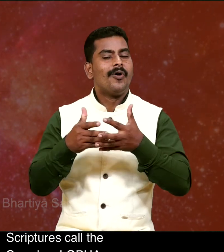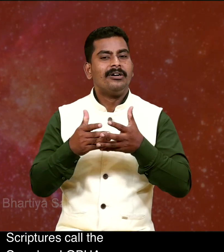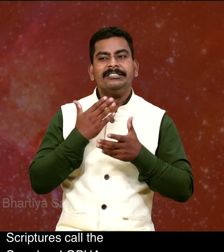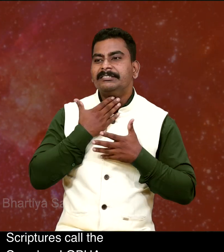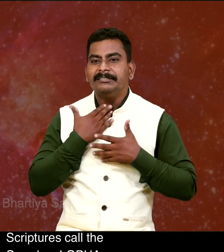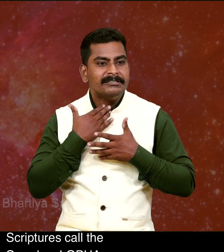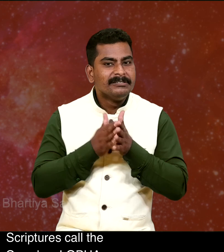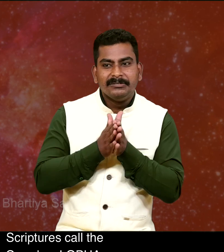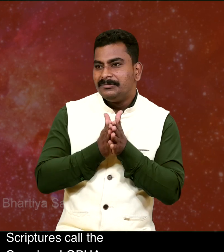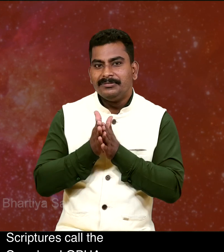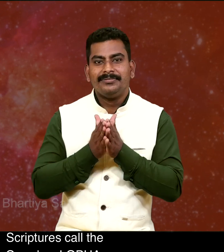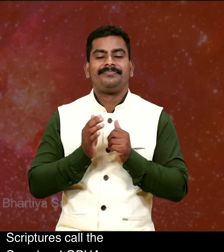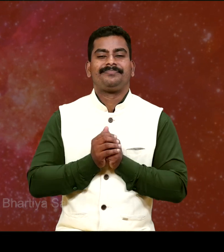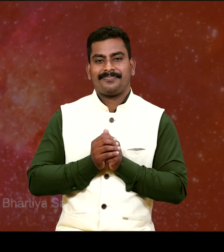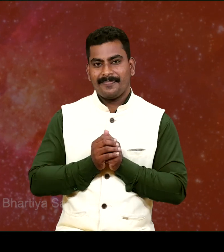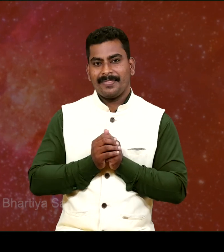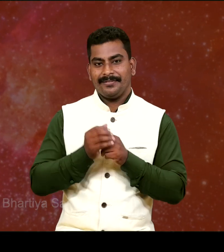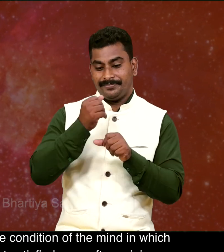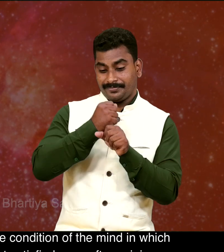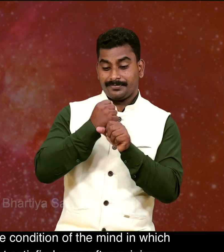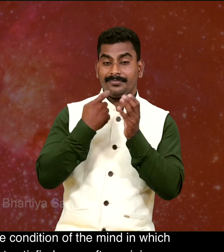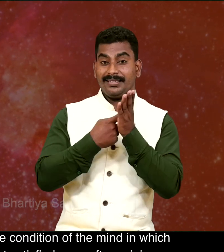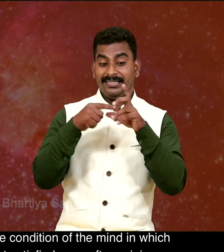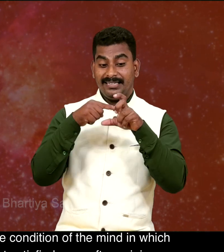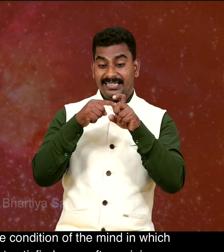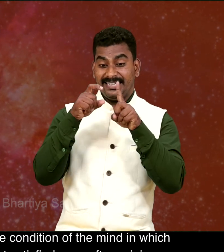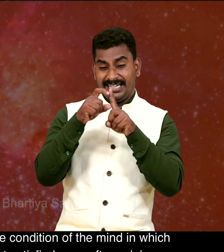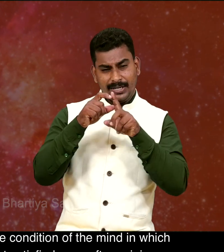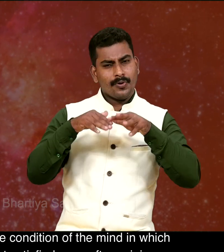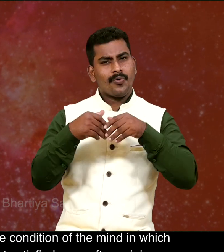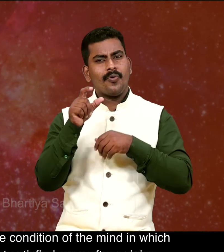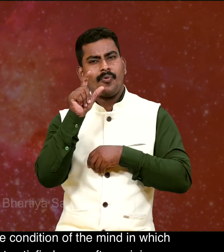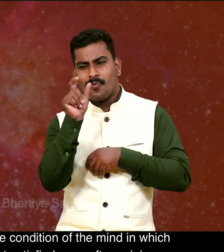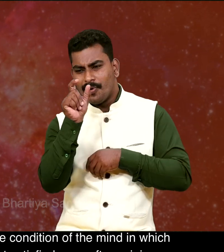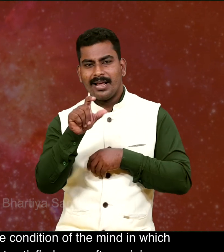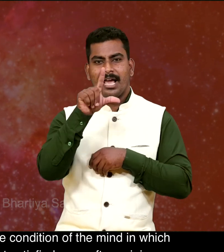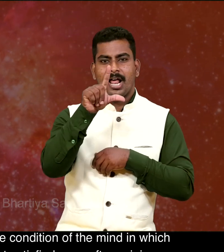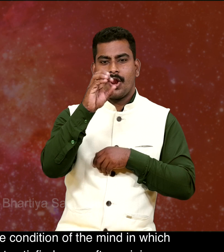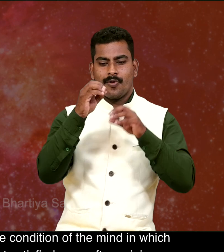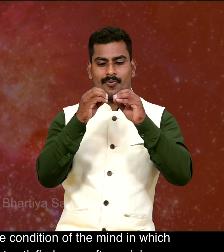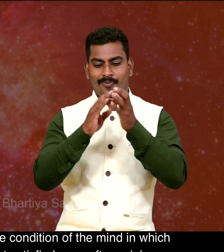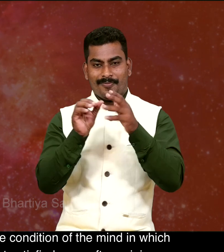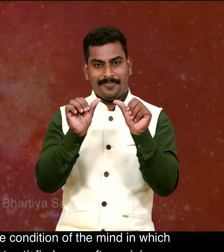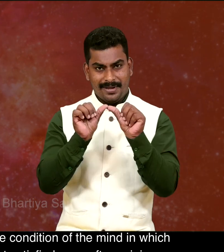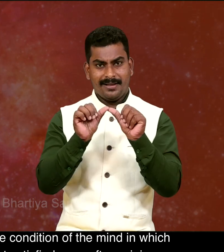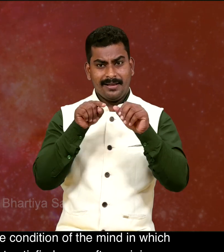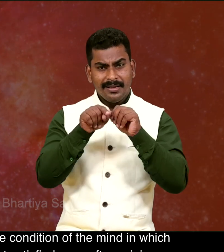lobha. Greed is the condition of the mind in which one is not